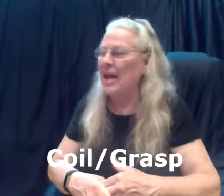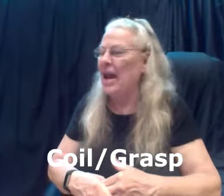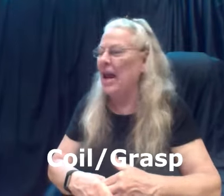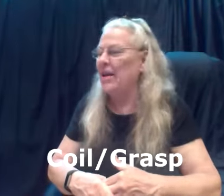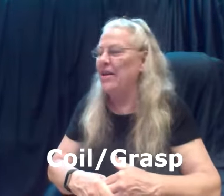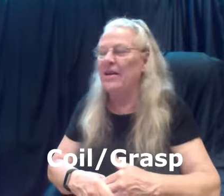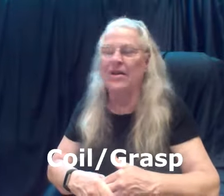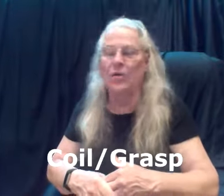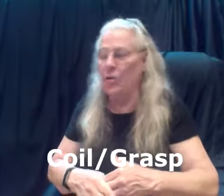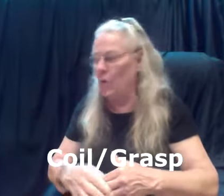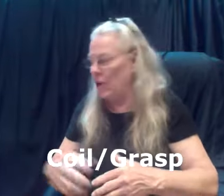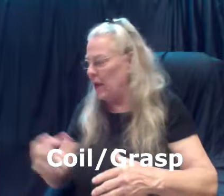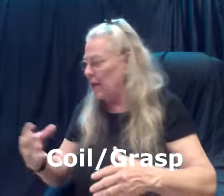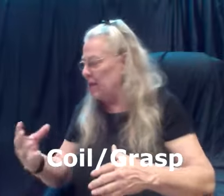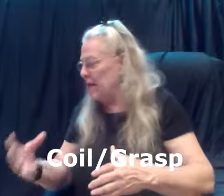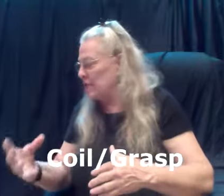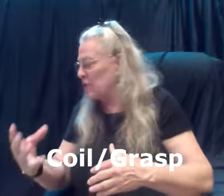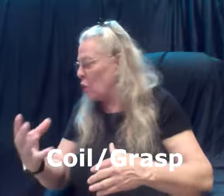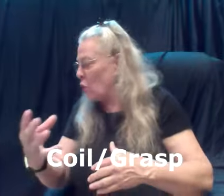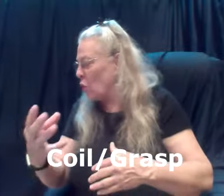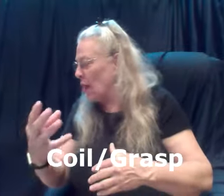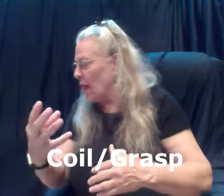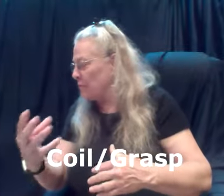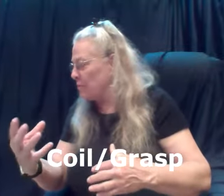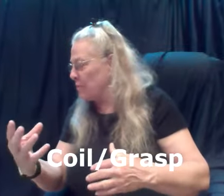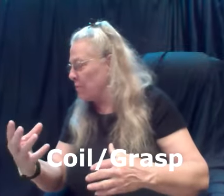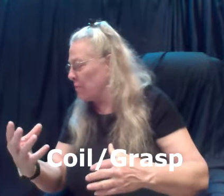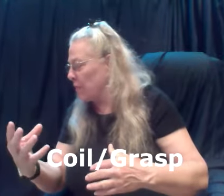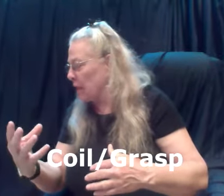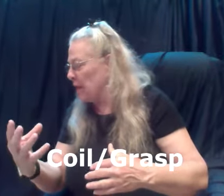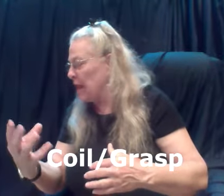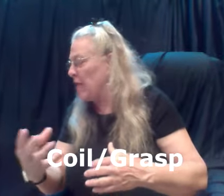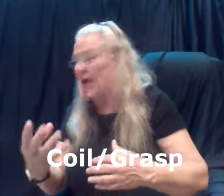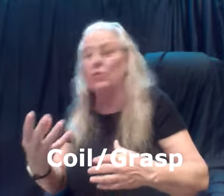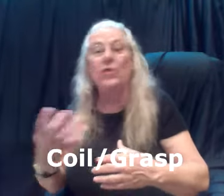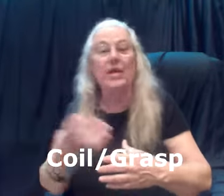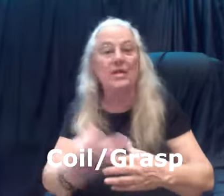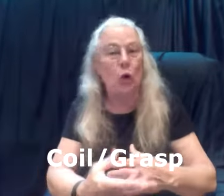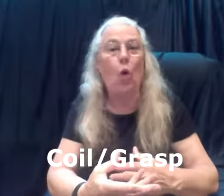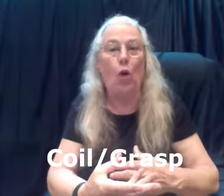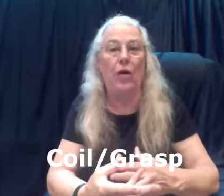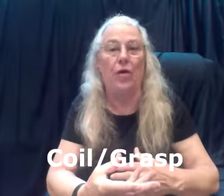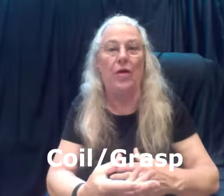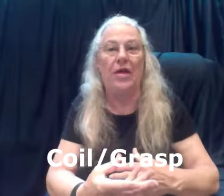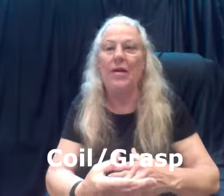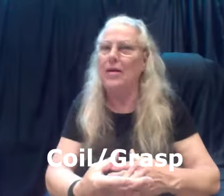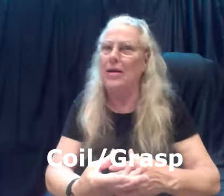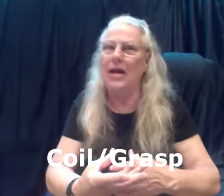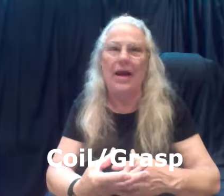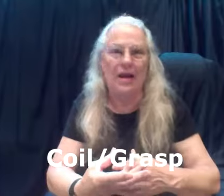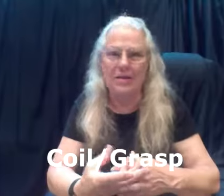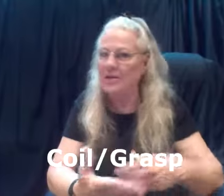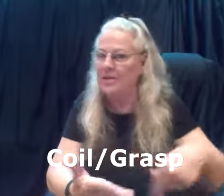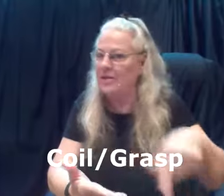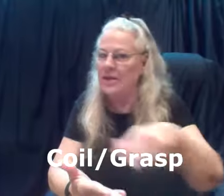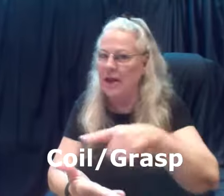And in Death, Death has within its coil. And it's in